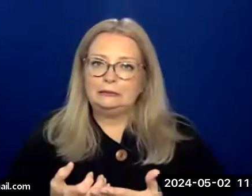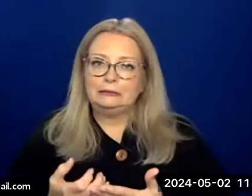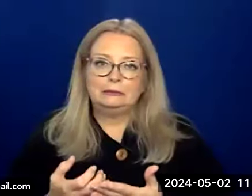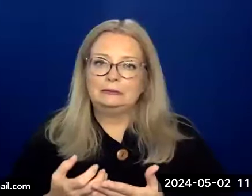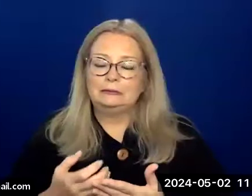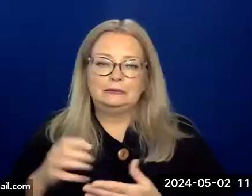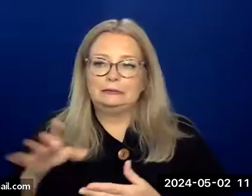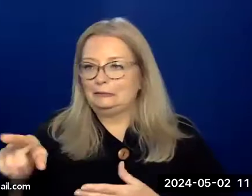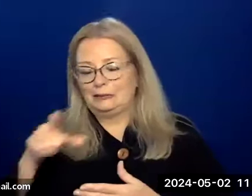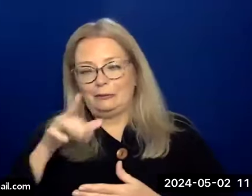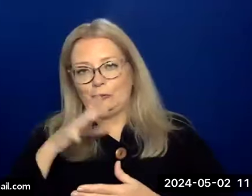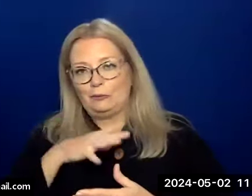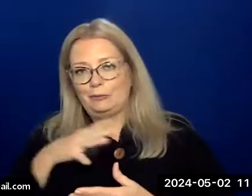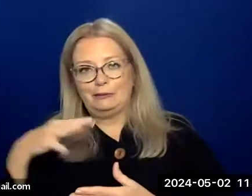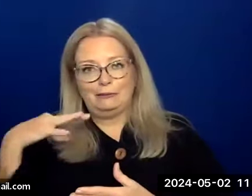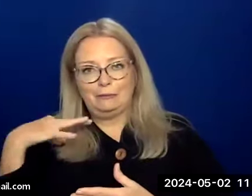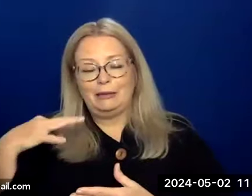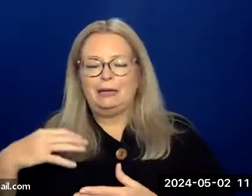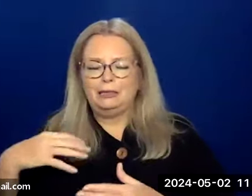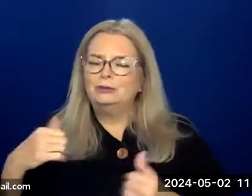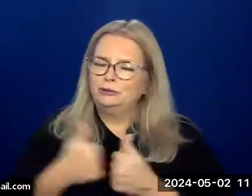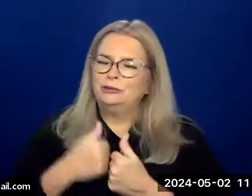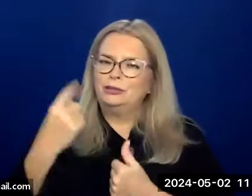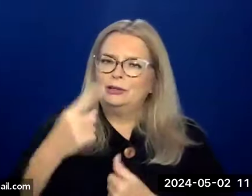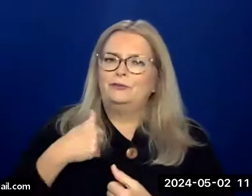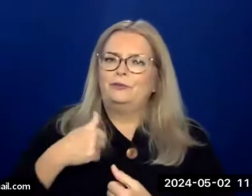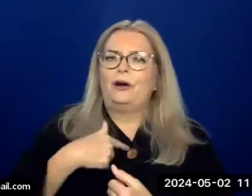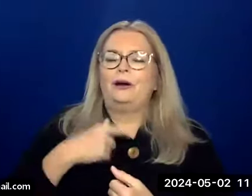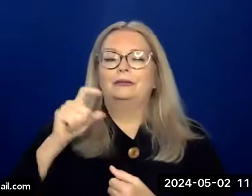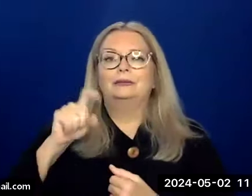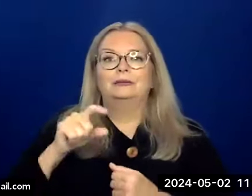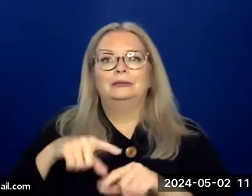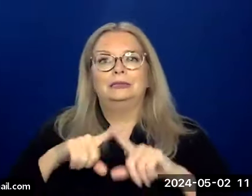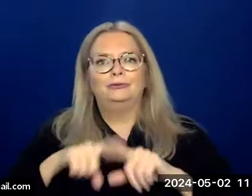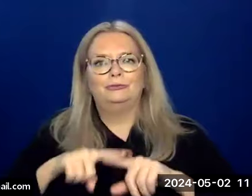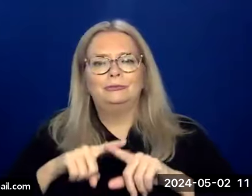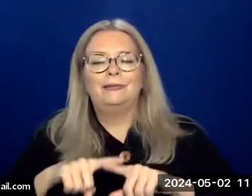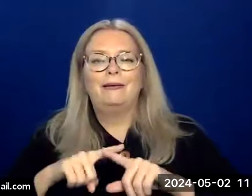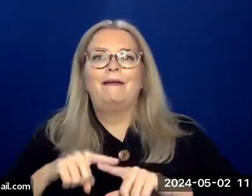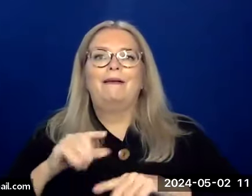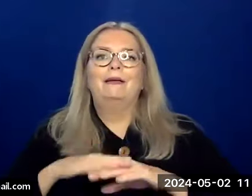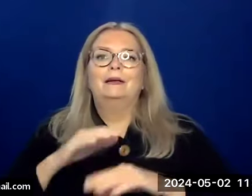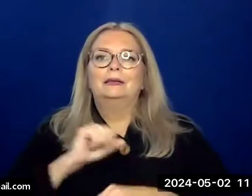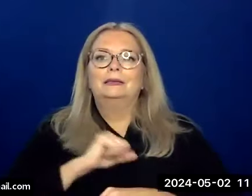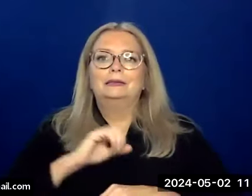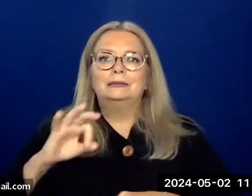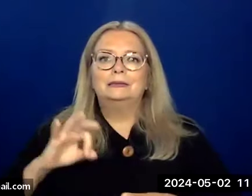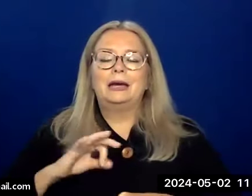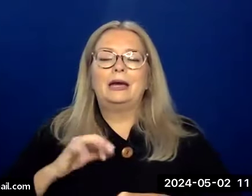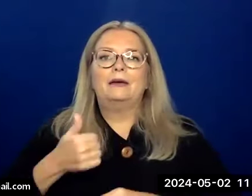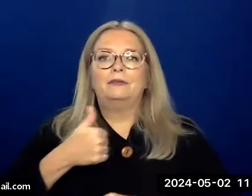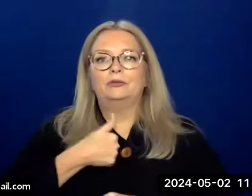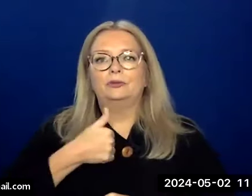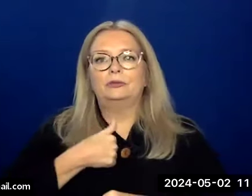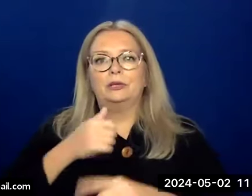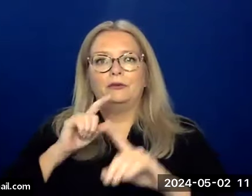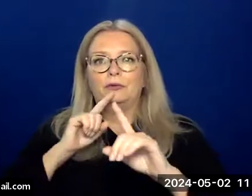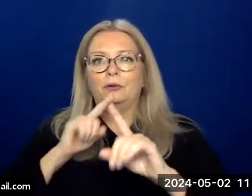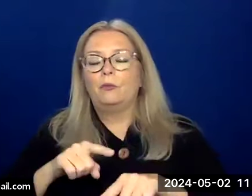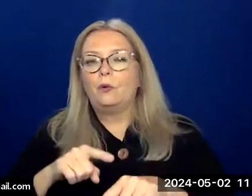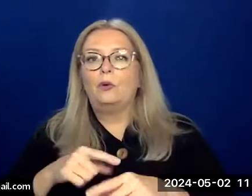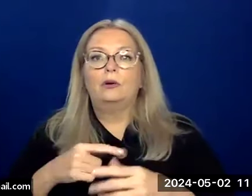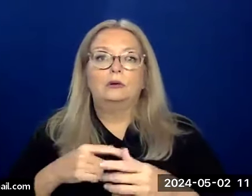that we have to rely on staff self-report whether they have submitted their application or not if they're not